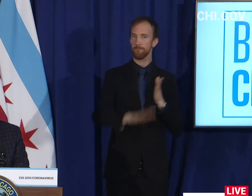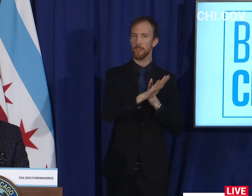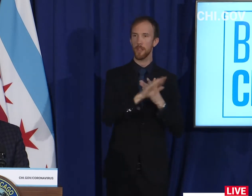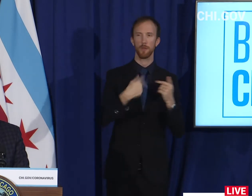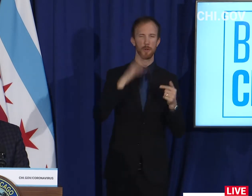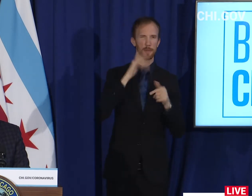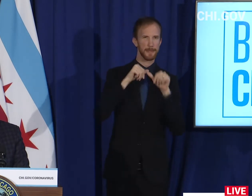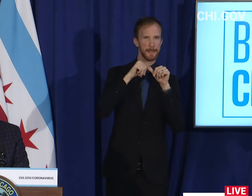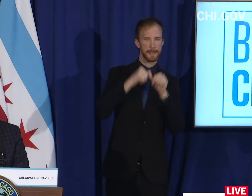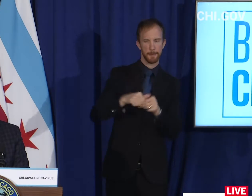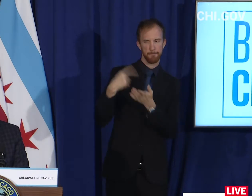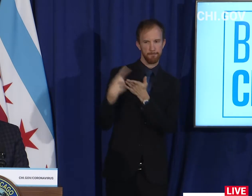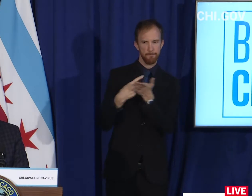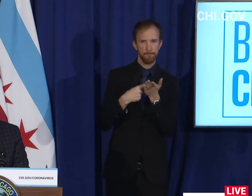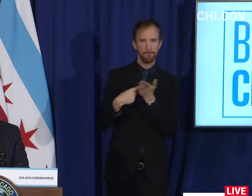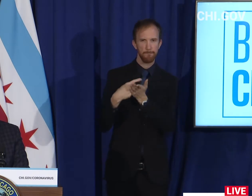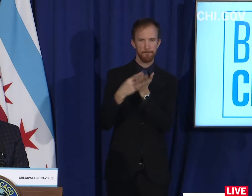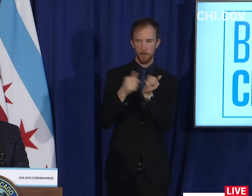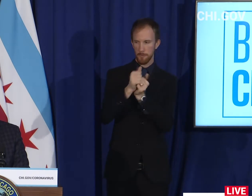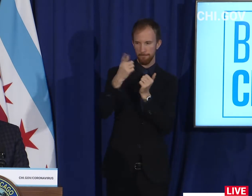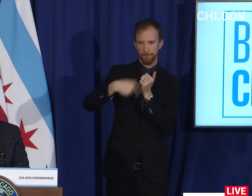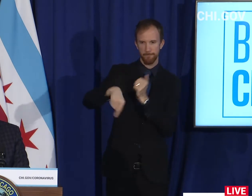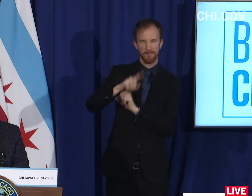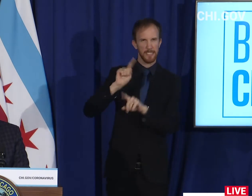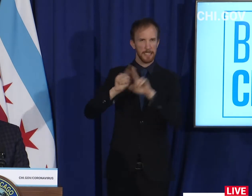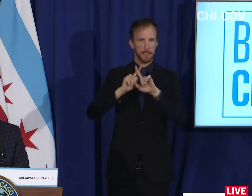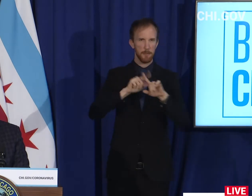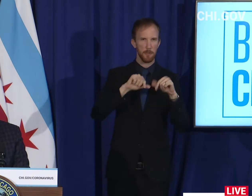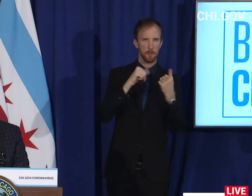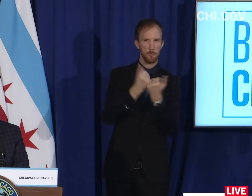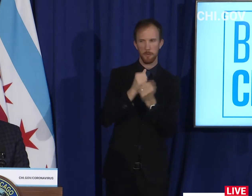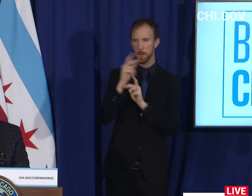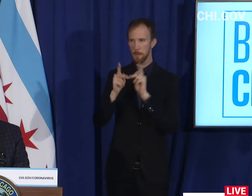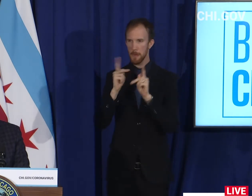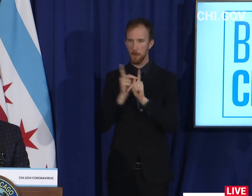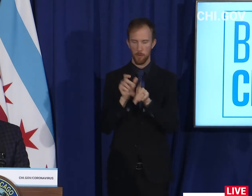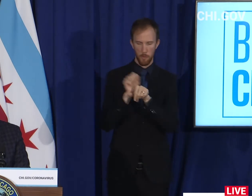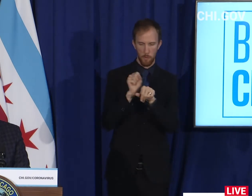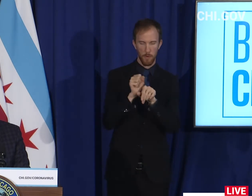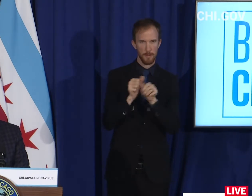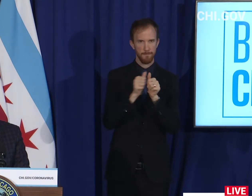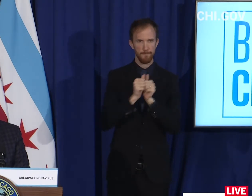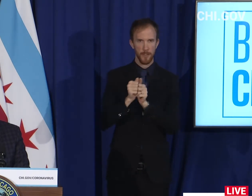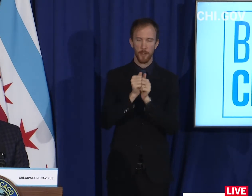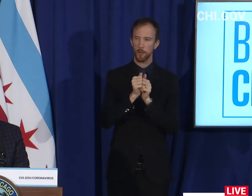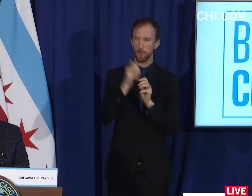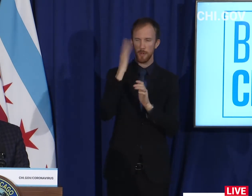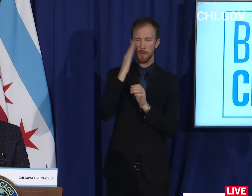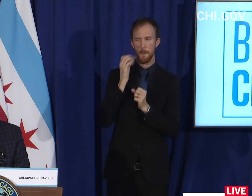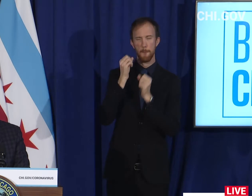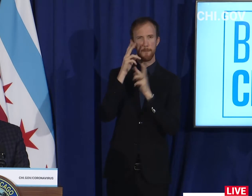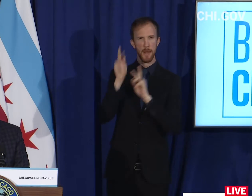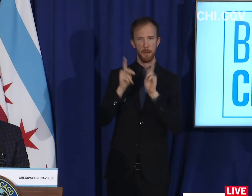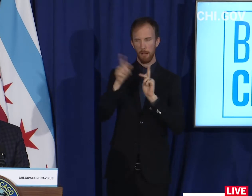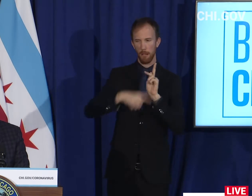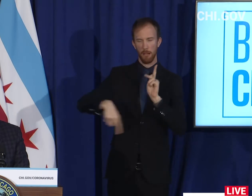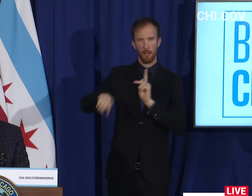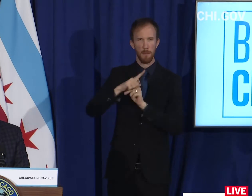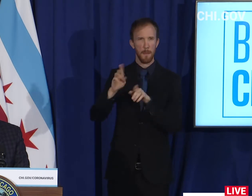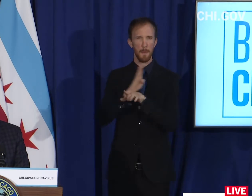with these groups who have been invaluable partners and, as you know, have been severely impacted by